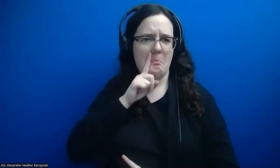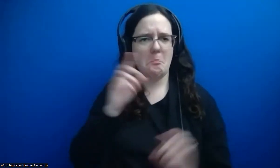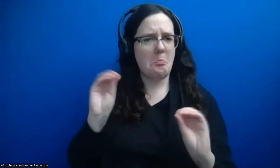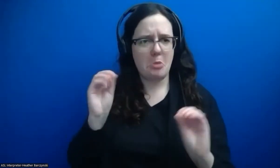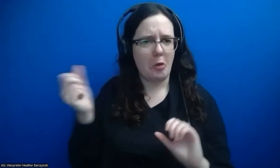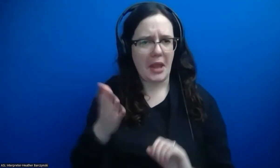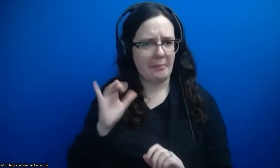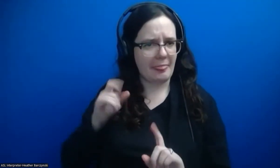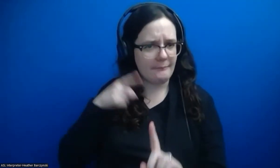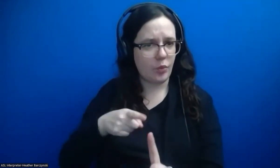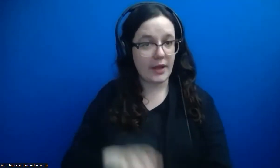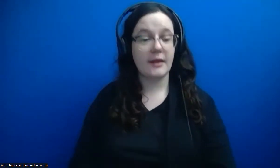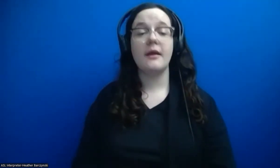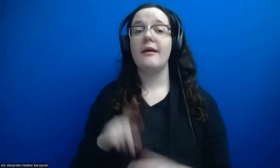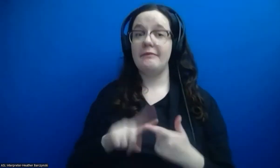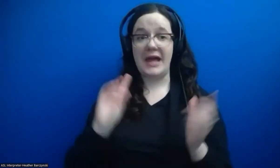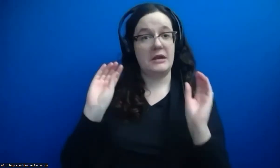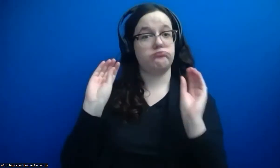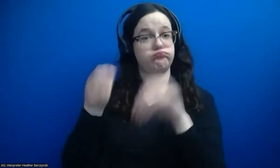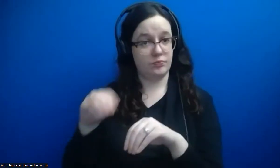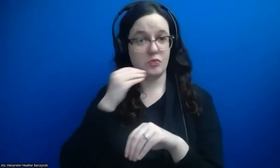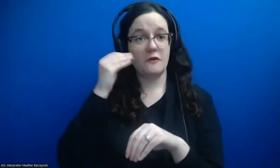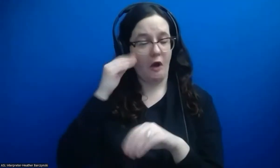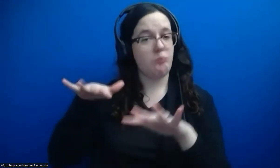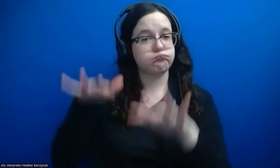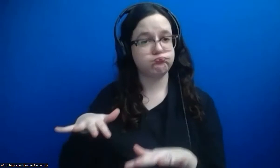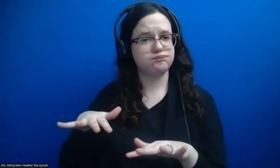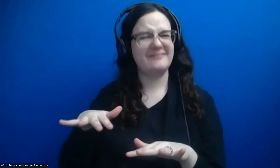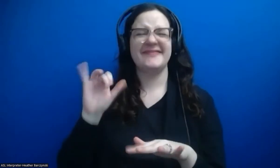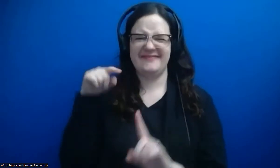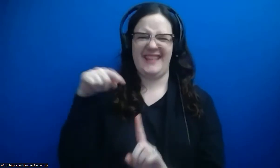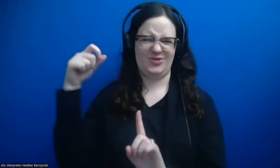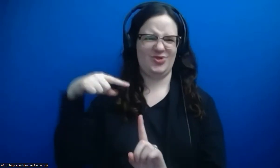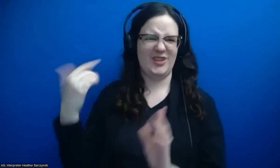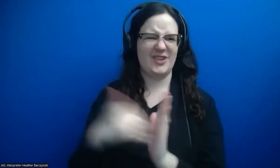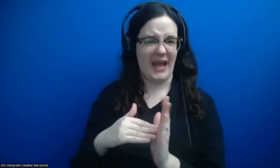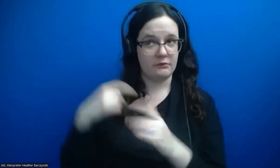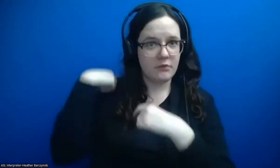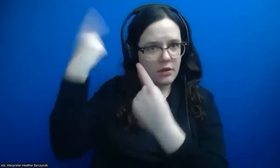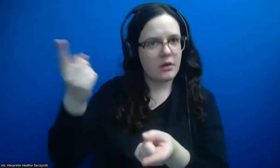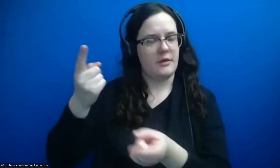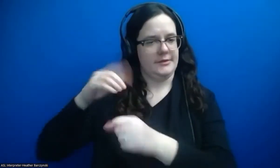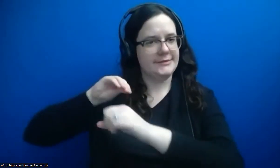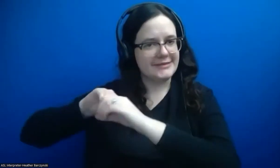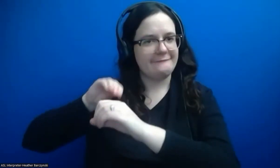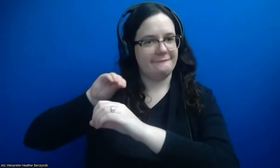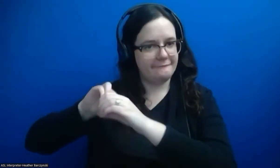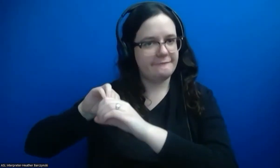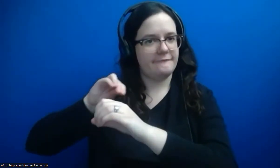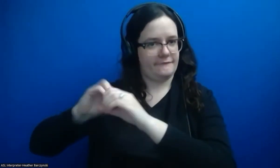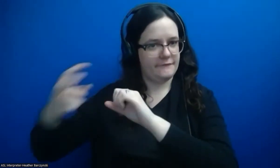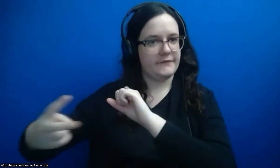But once we got into our home, that was the big thing that really triggered me again. We'd saved for so long,